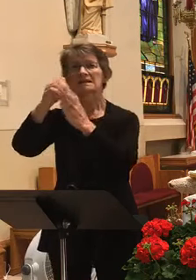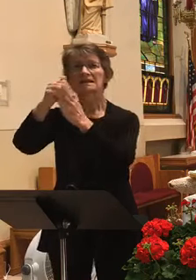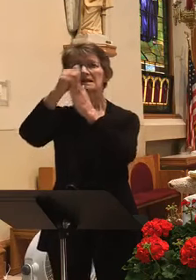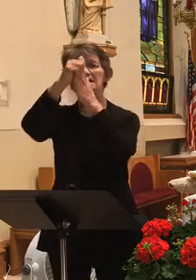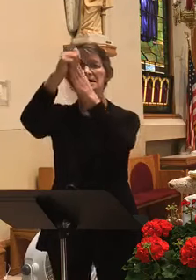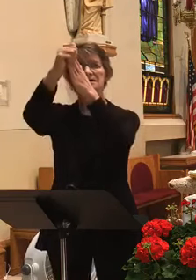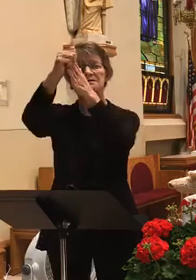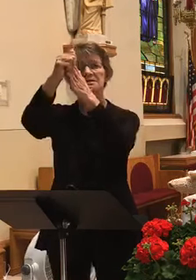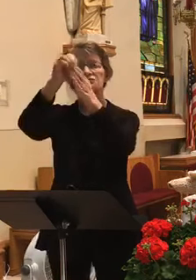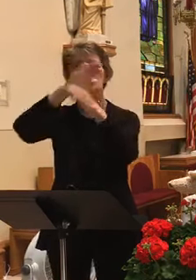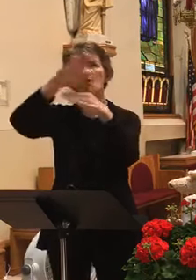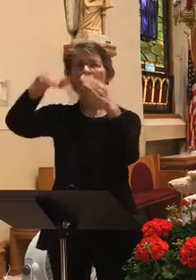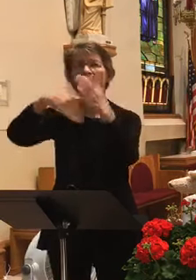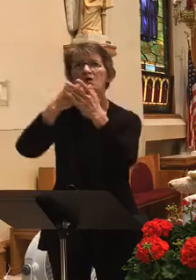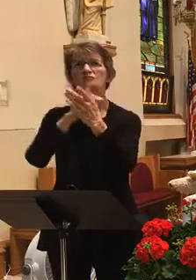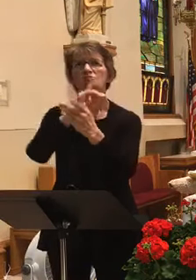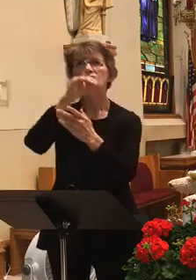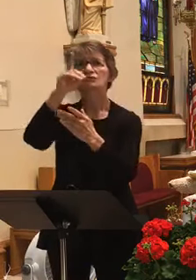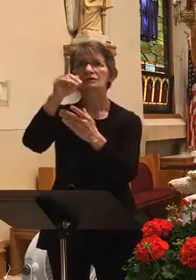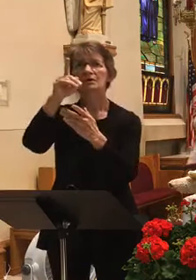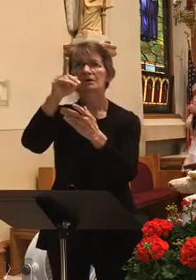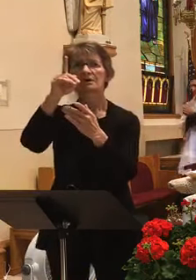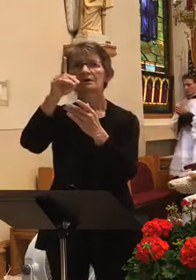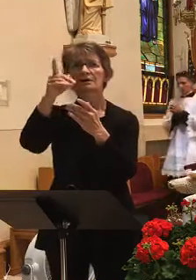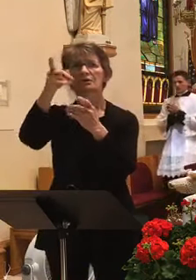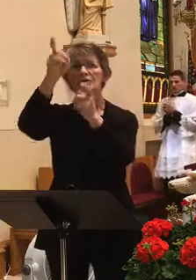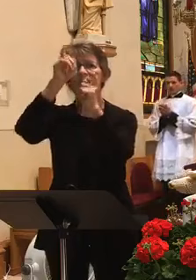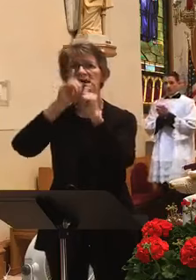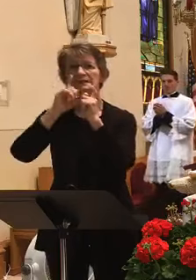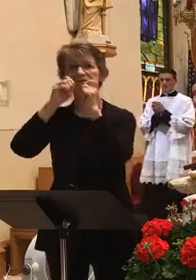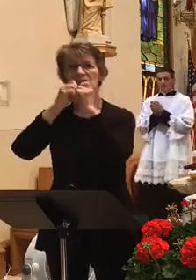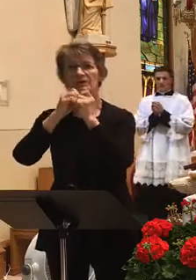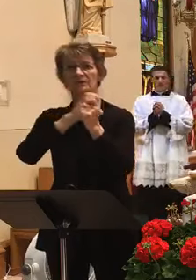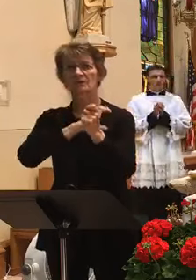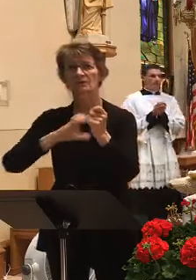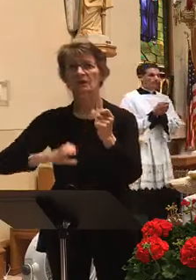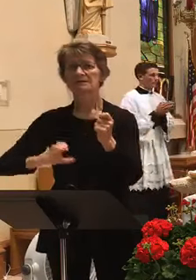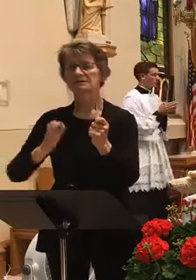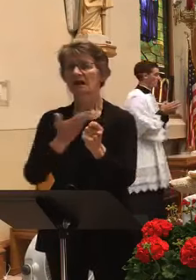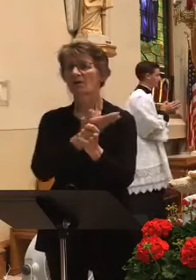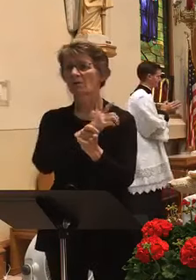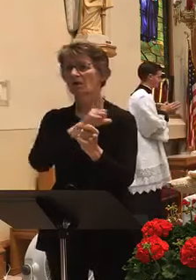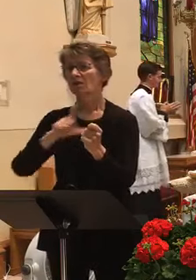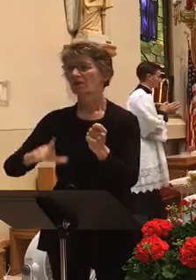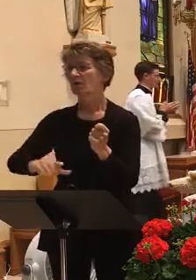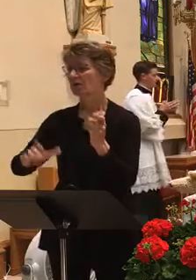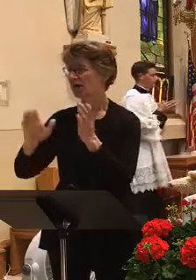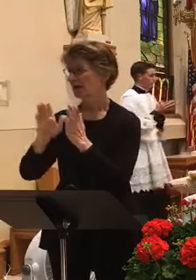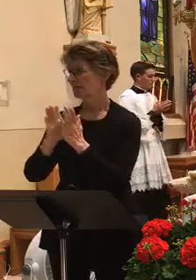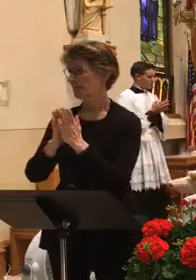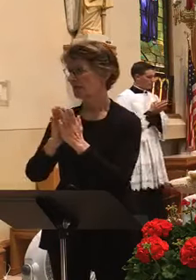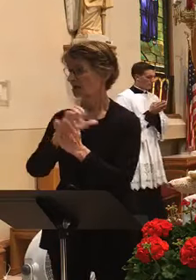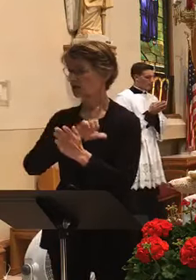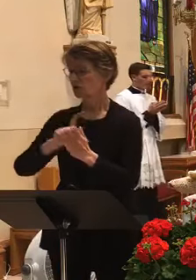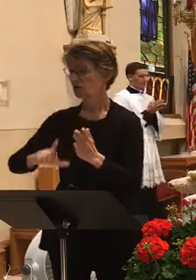all truth. Grant this through Christ our Lord. Amen. The Lord be with